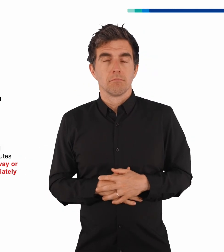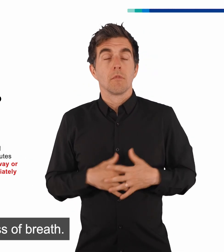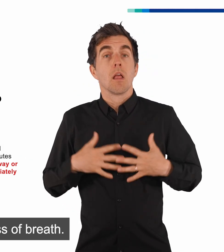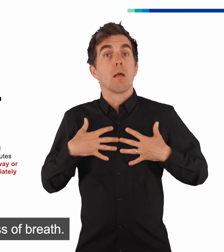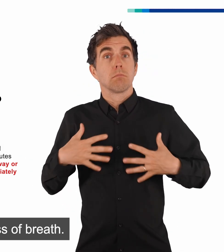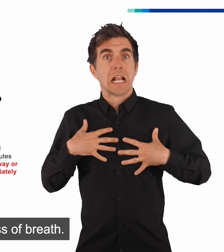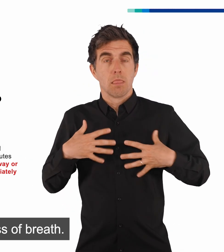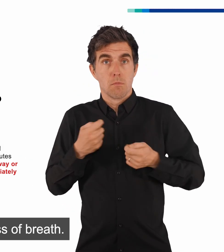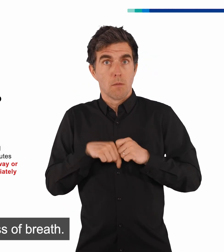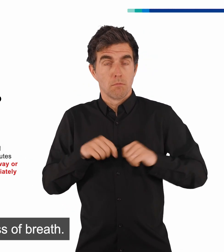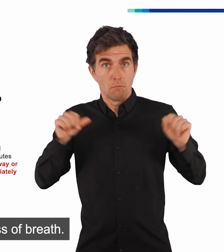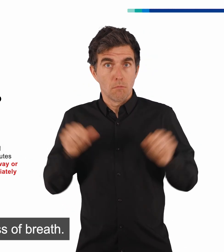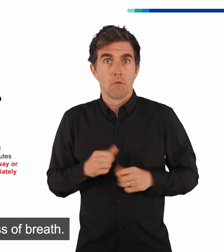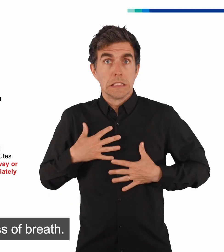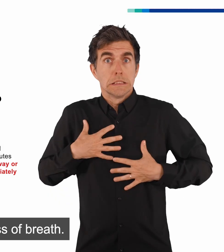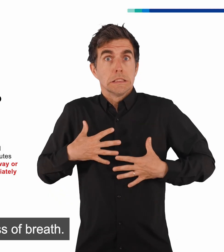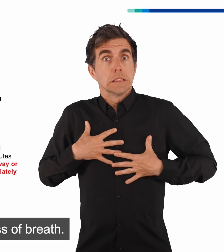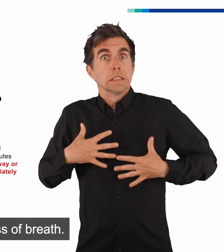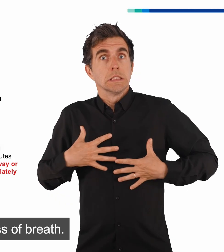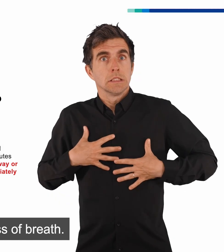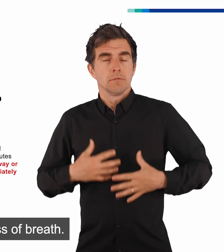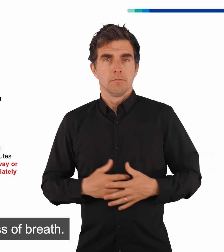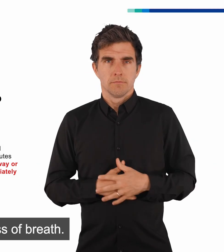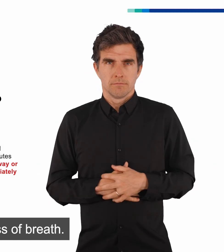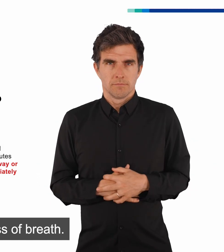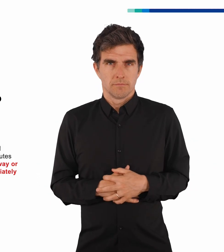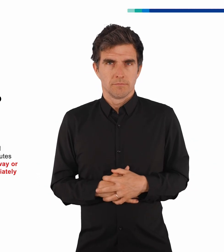1. Stop what you're doing and sit down and rest.